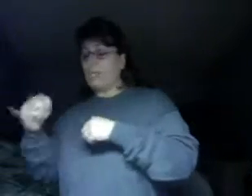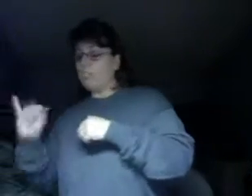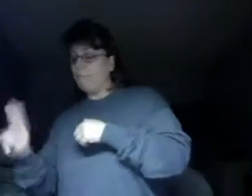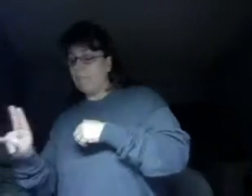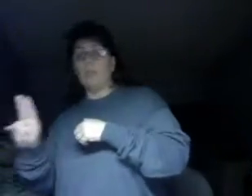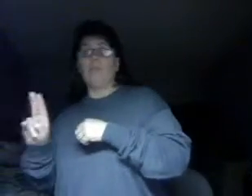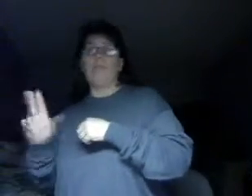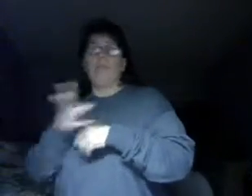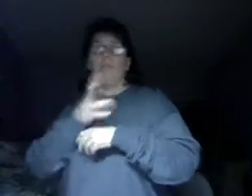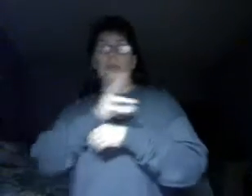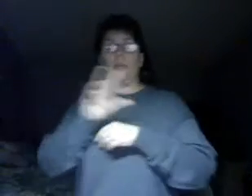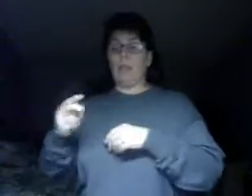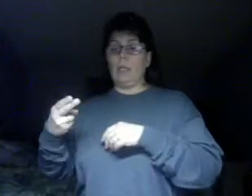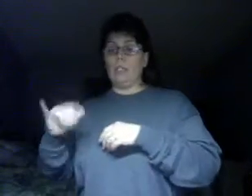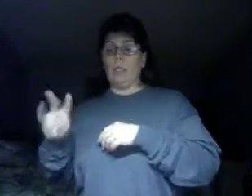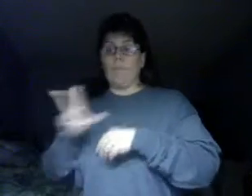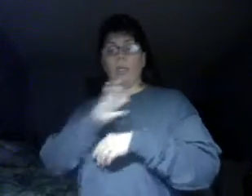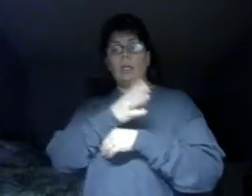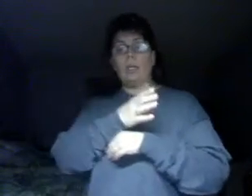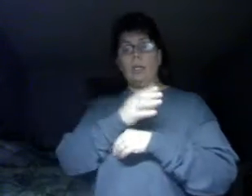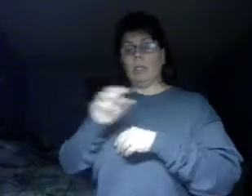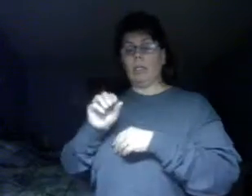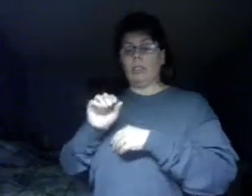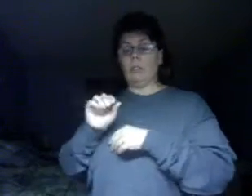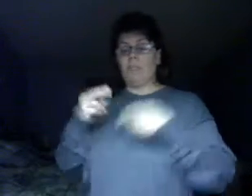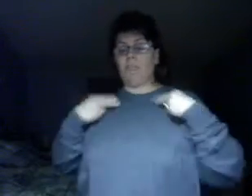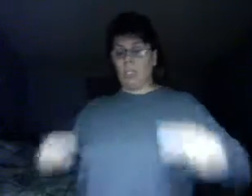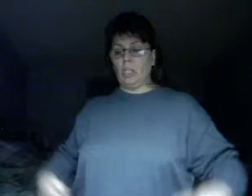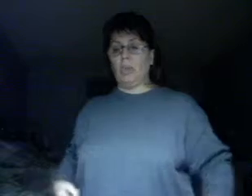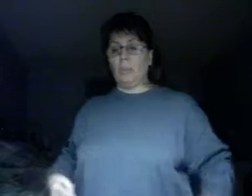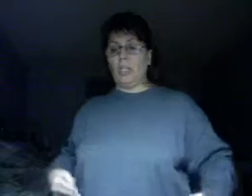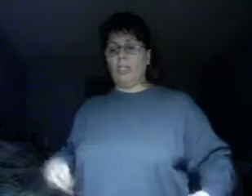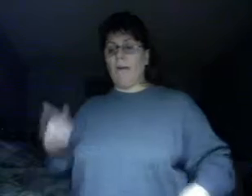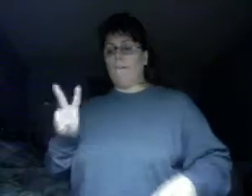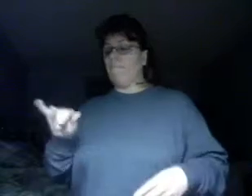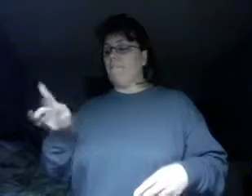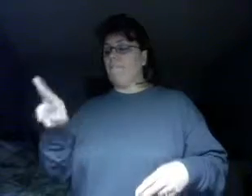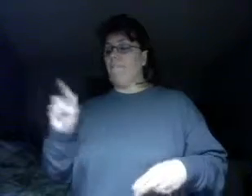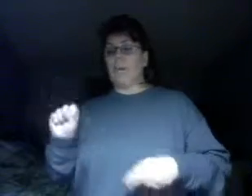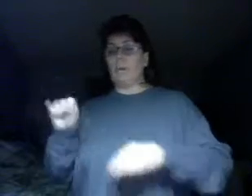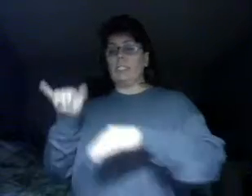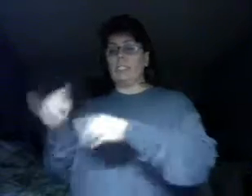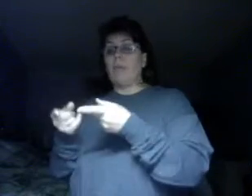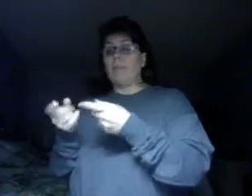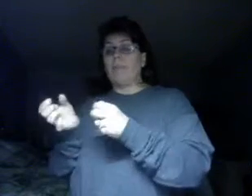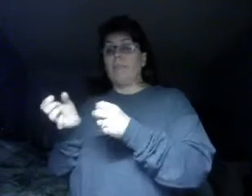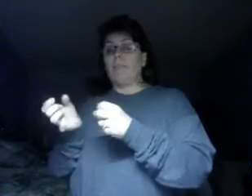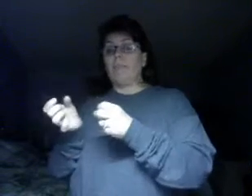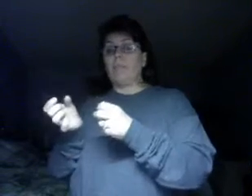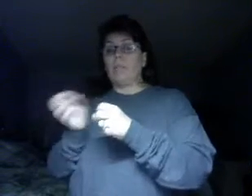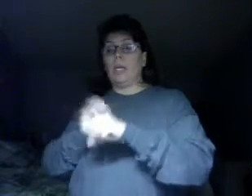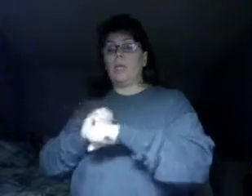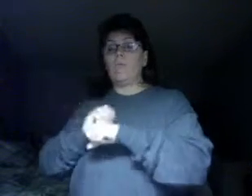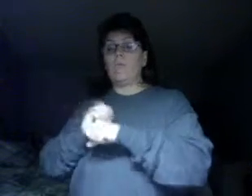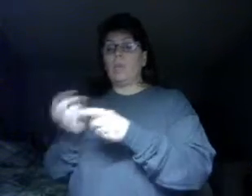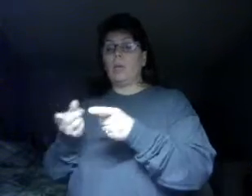human immunodeficiency virus. It's the virus which causes AIDS. Simply defined, the first letter is H.